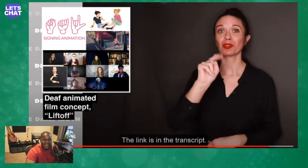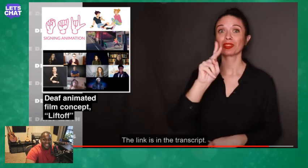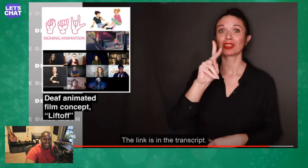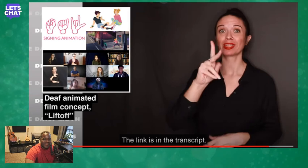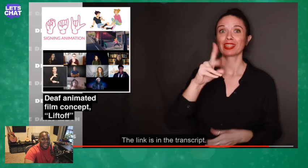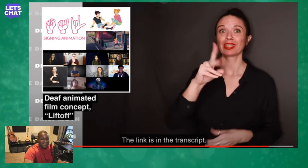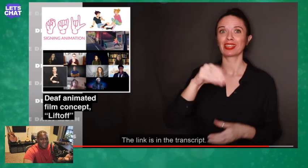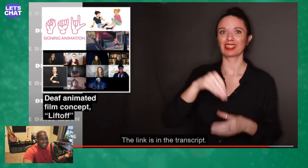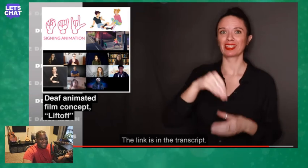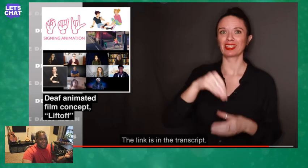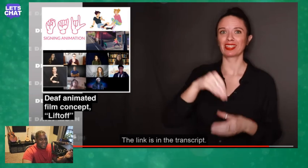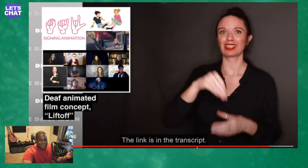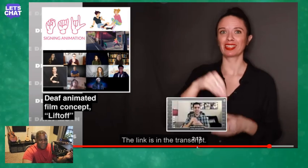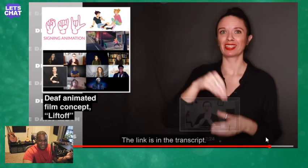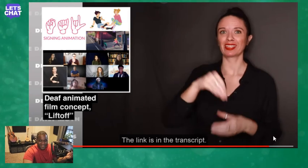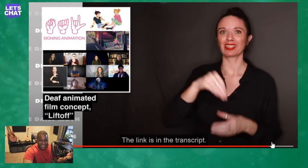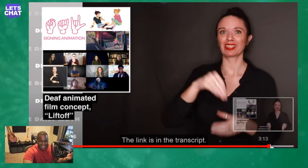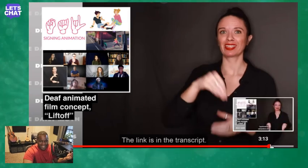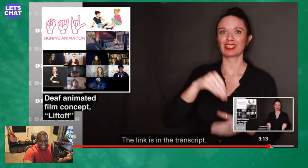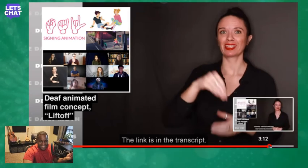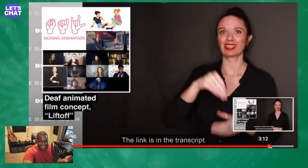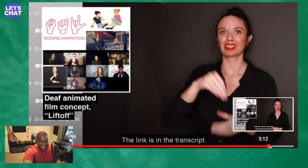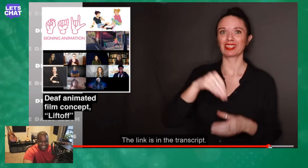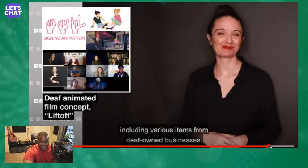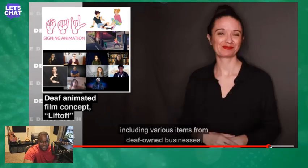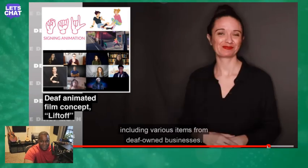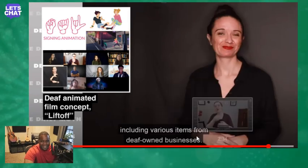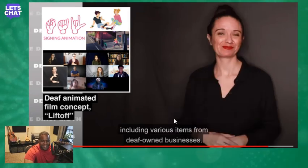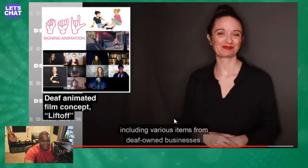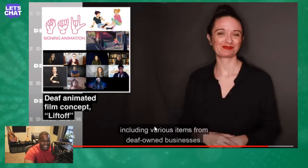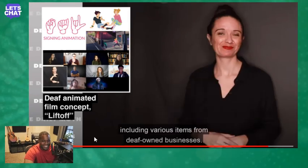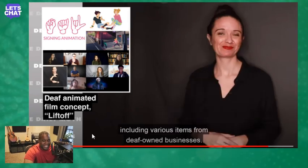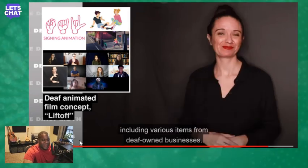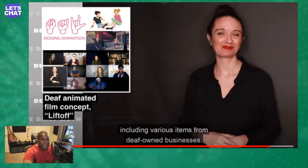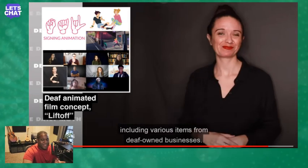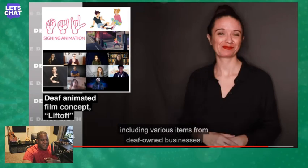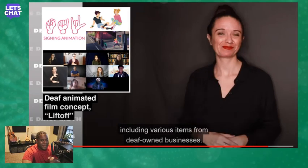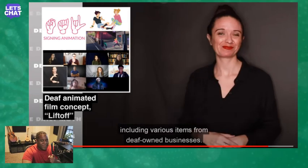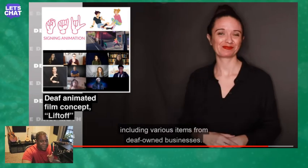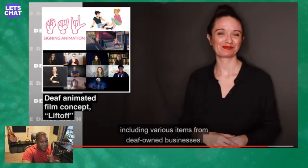That conversation never happened. Deaf jokes are hard. It would be a good pun.